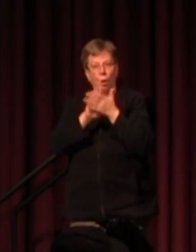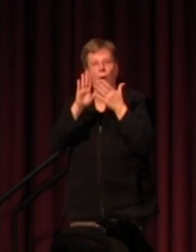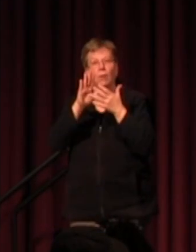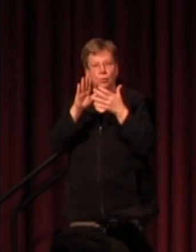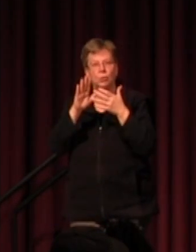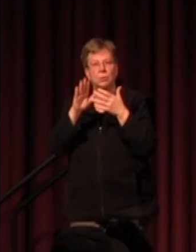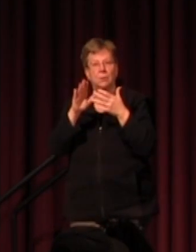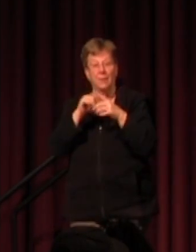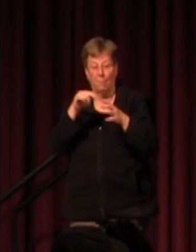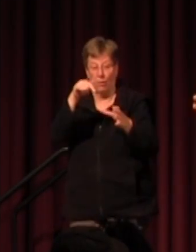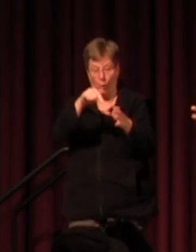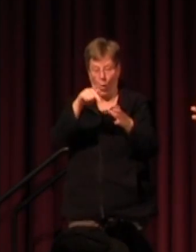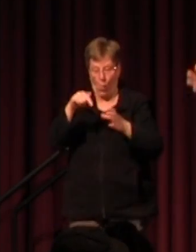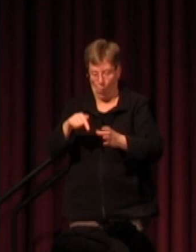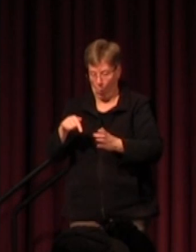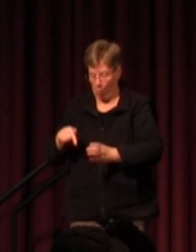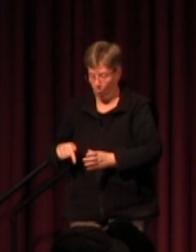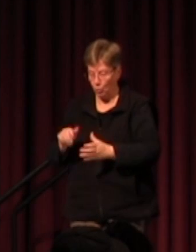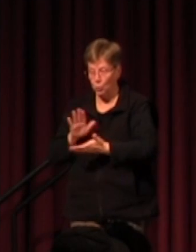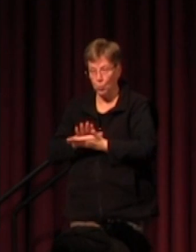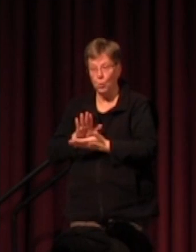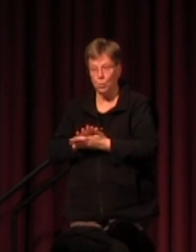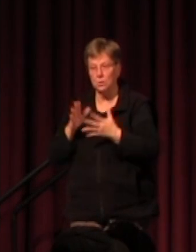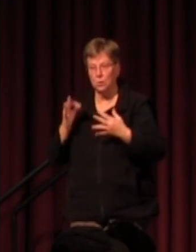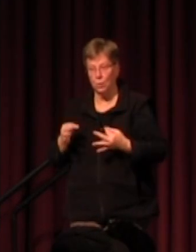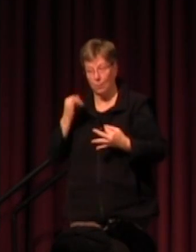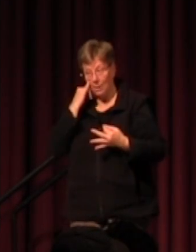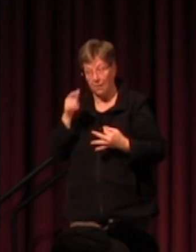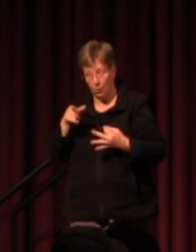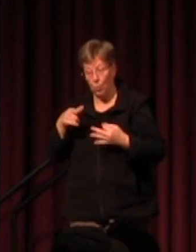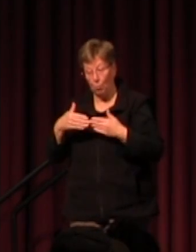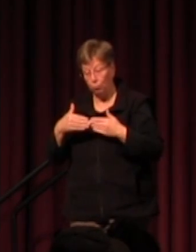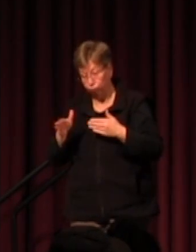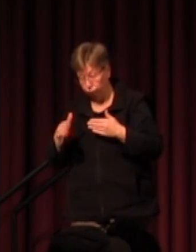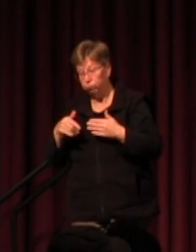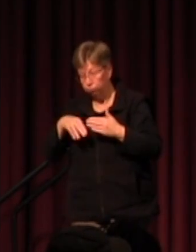those institutions determine whether you take the next step.